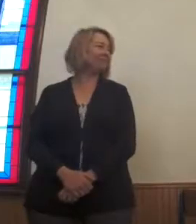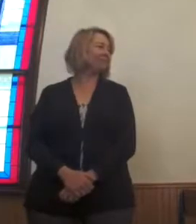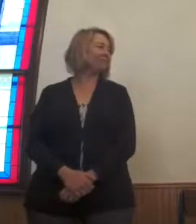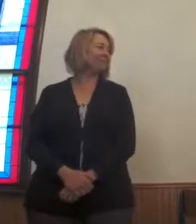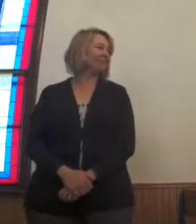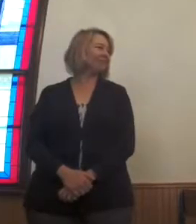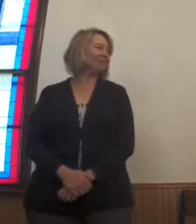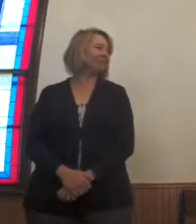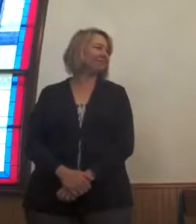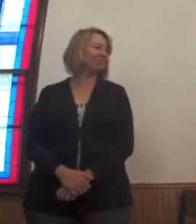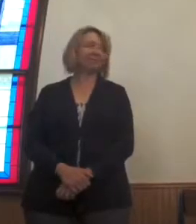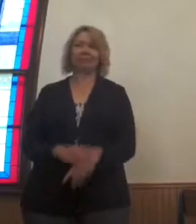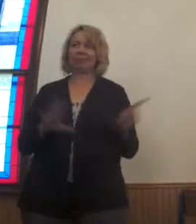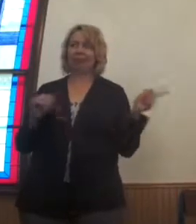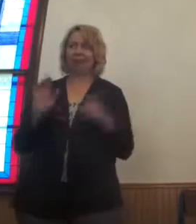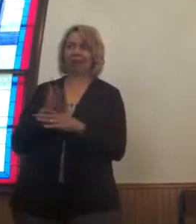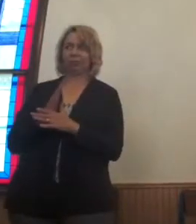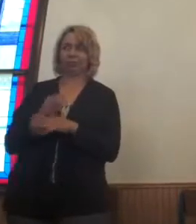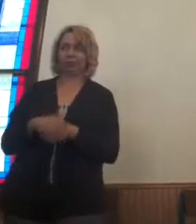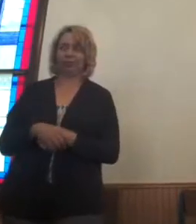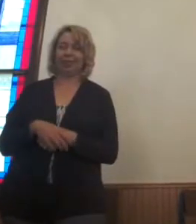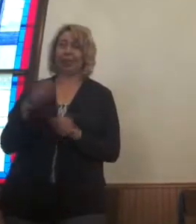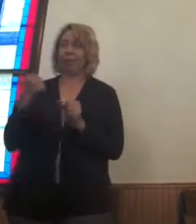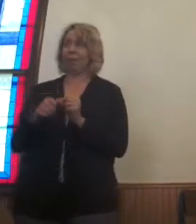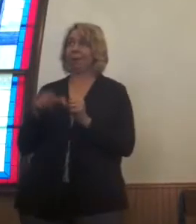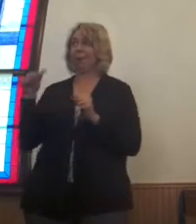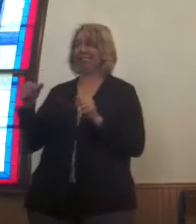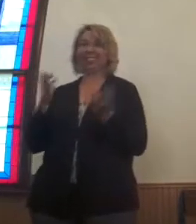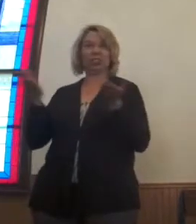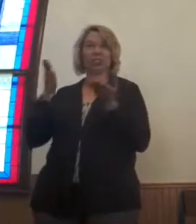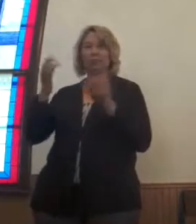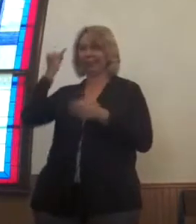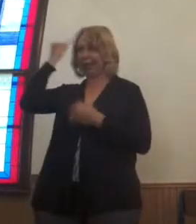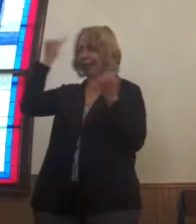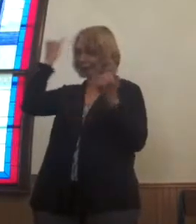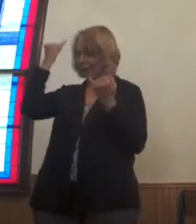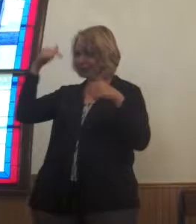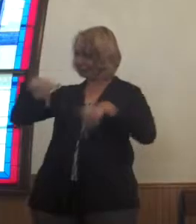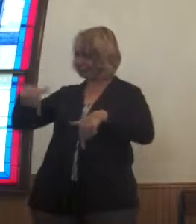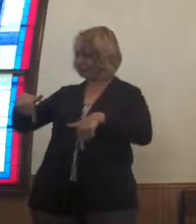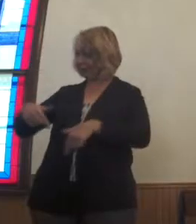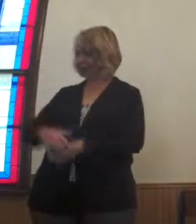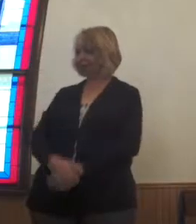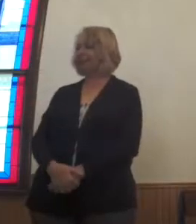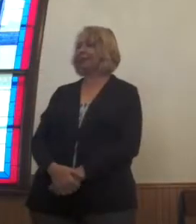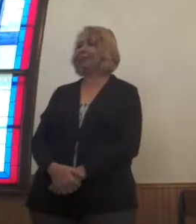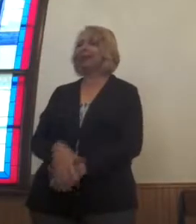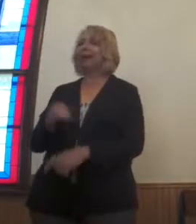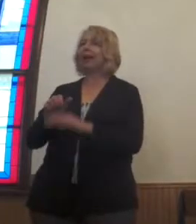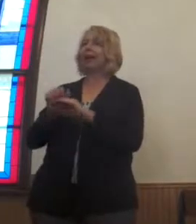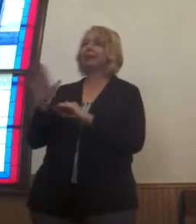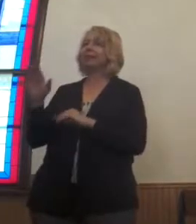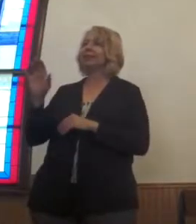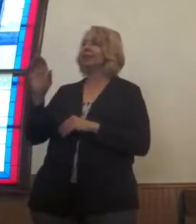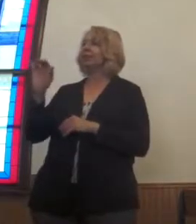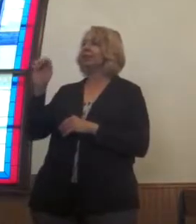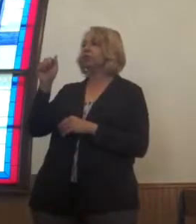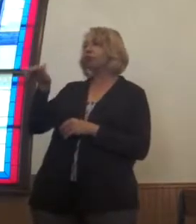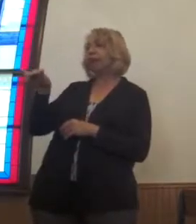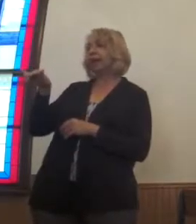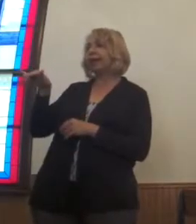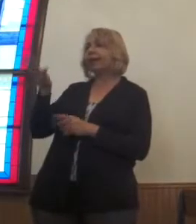So I have to share when we were putting this service together, and I sent Jane the